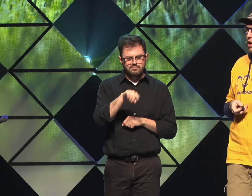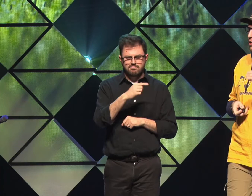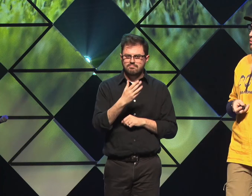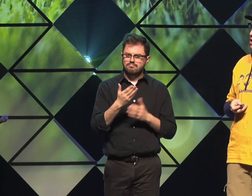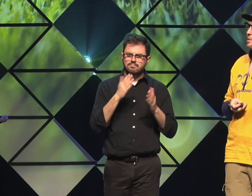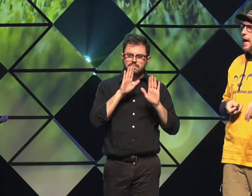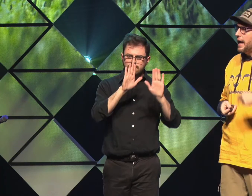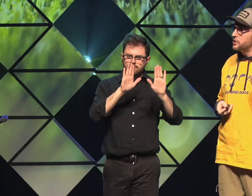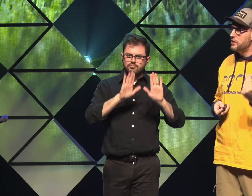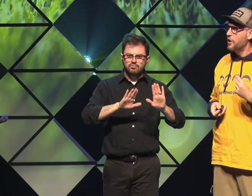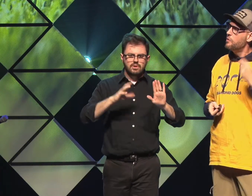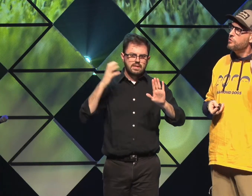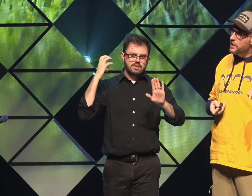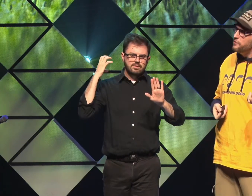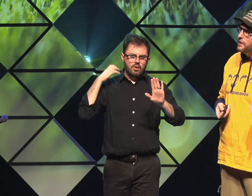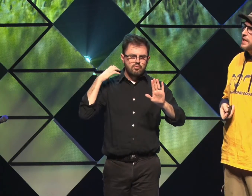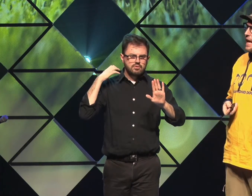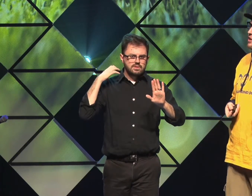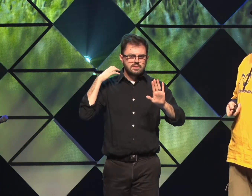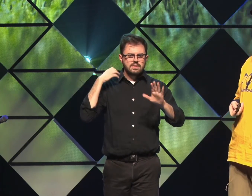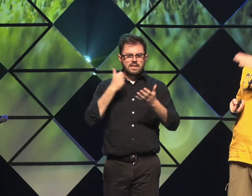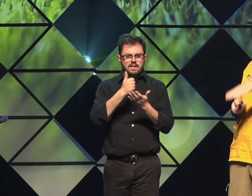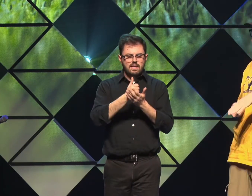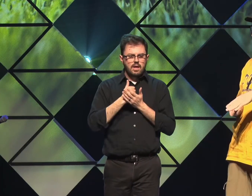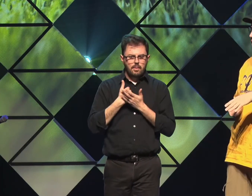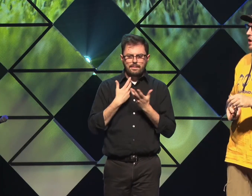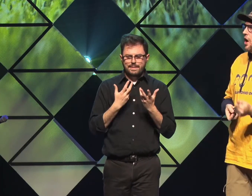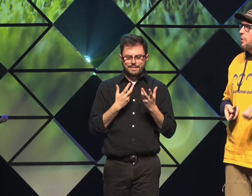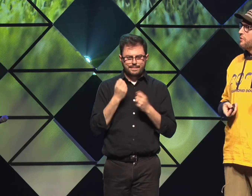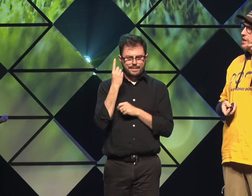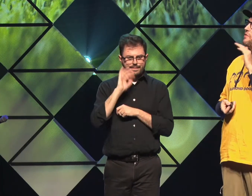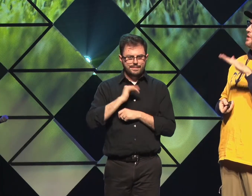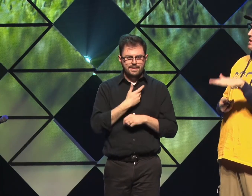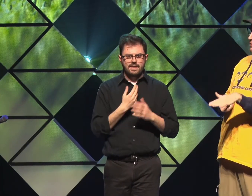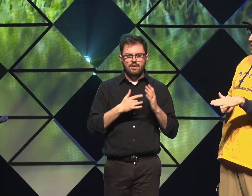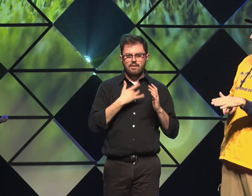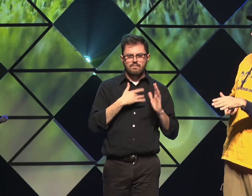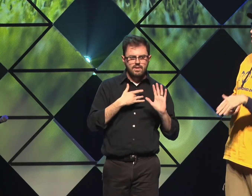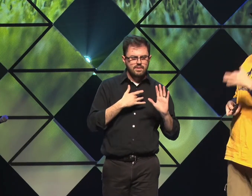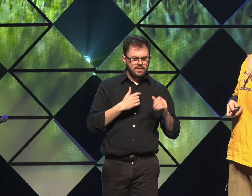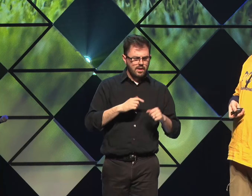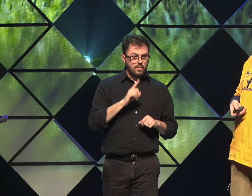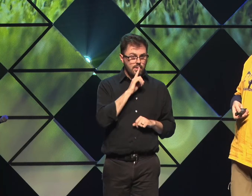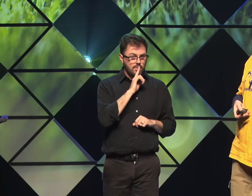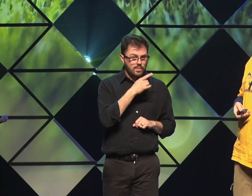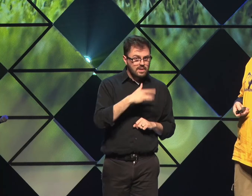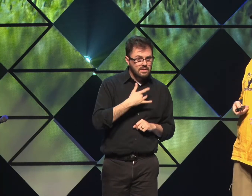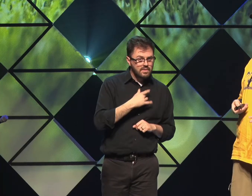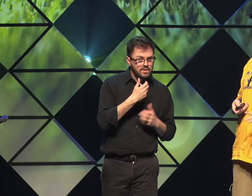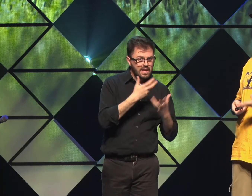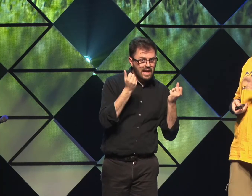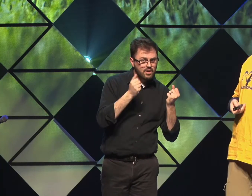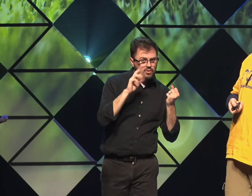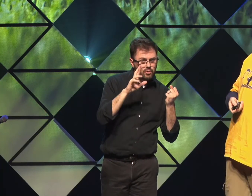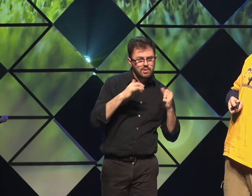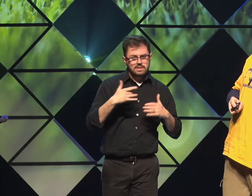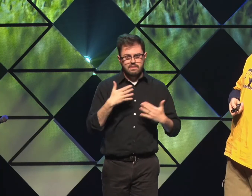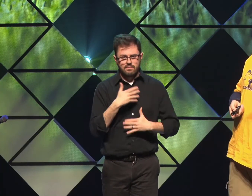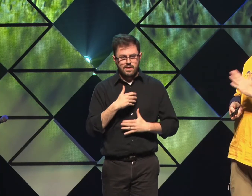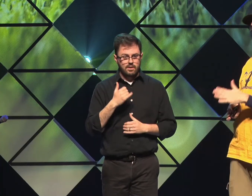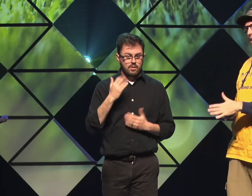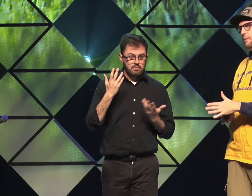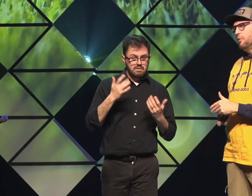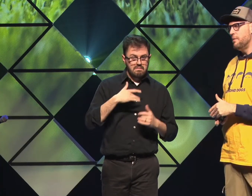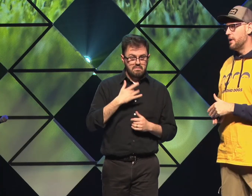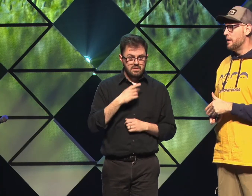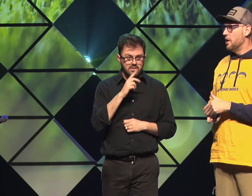us walk through what are we actually feeling. Are we really feeling anger or are we feeling fear? Are we really feeling fear or are we feeling doubt? Are we really feeling doubt or are